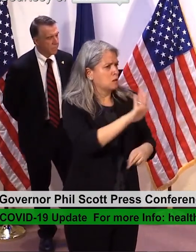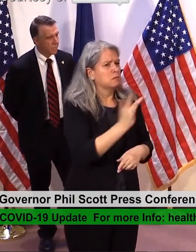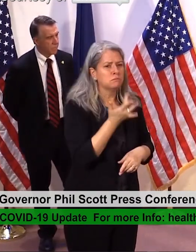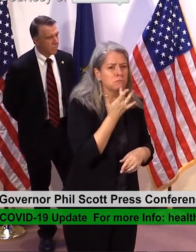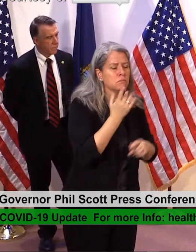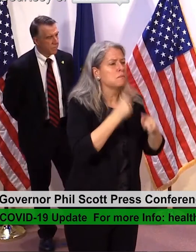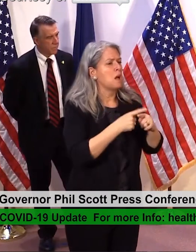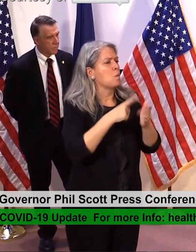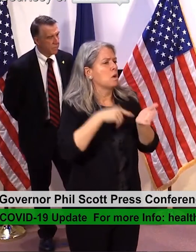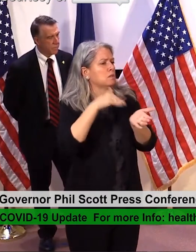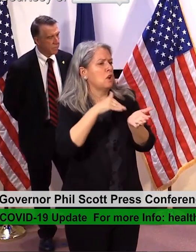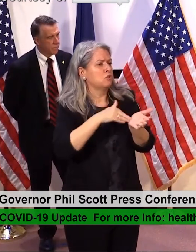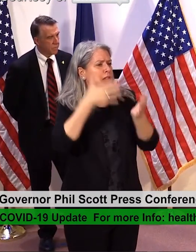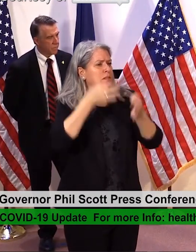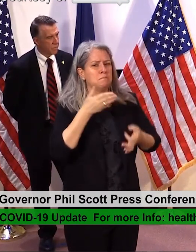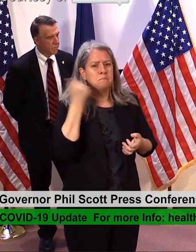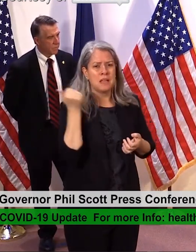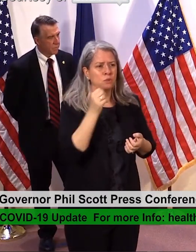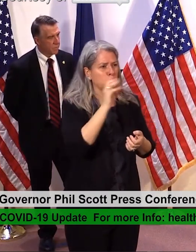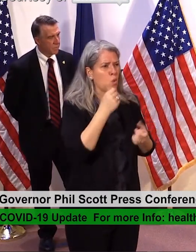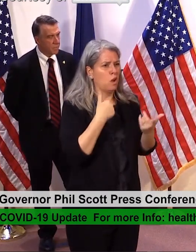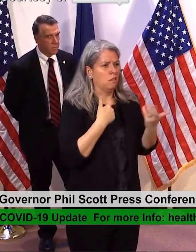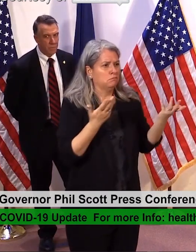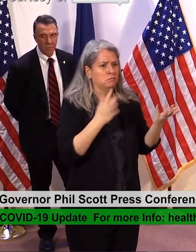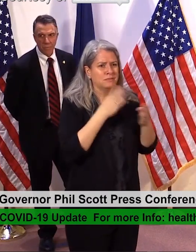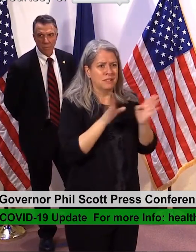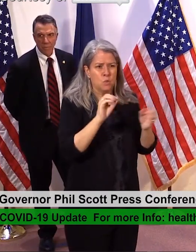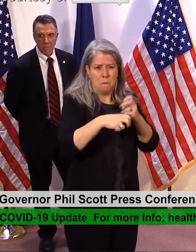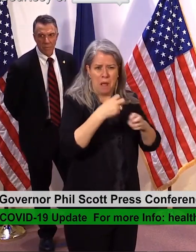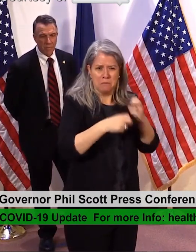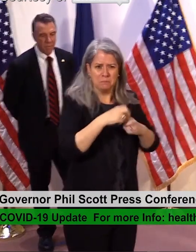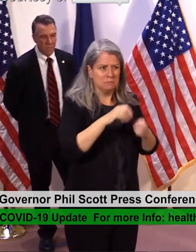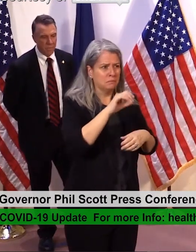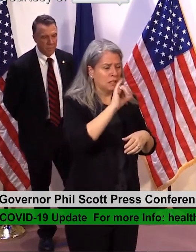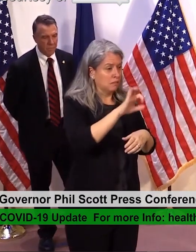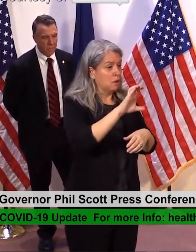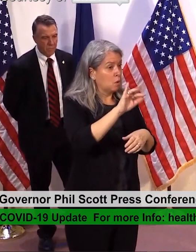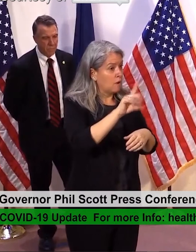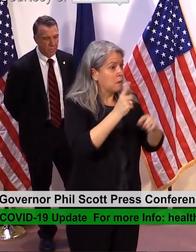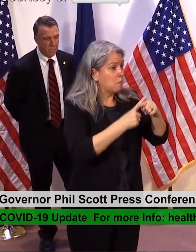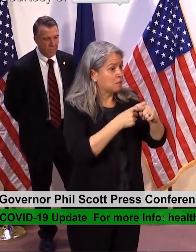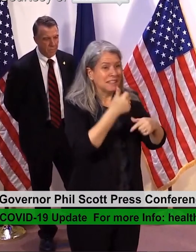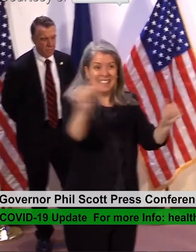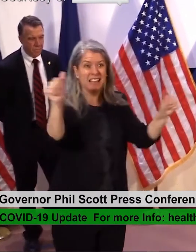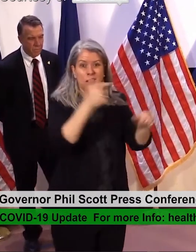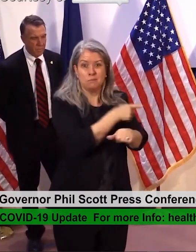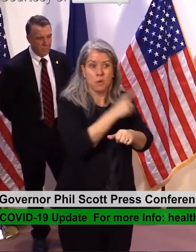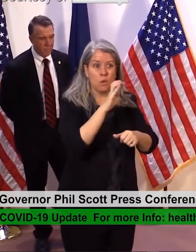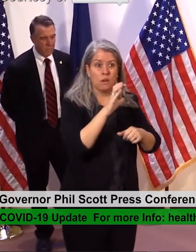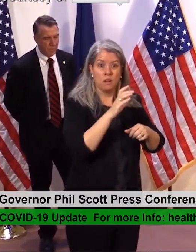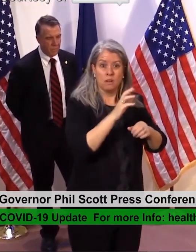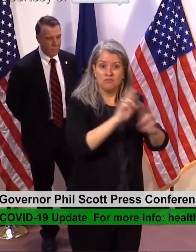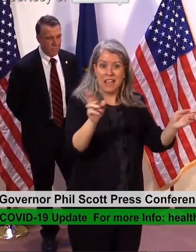happen. I have no problem with that happening. I mean, hospitals are prepared to receive COVID-positive patients,